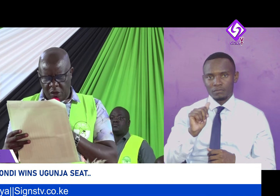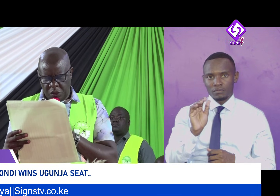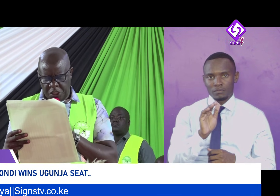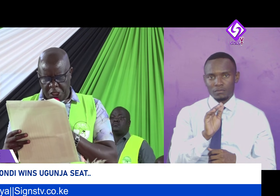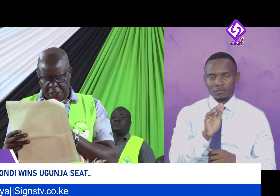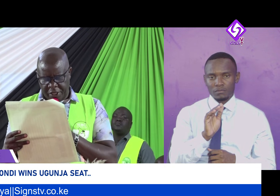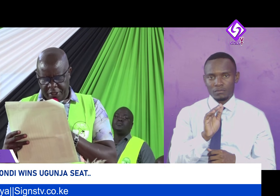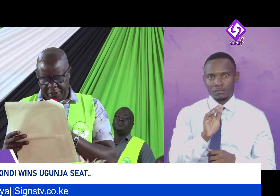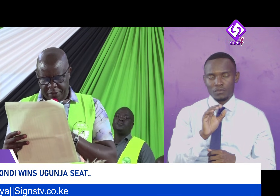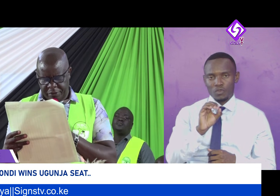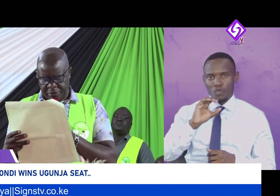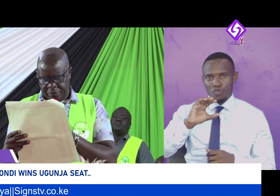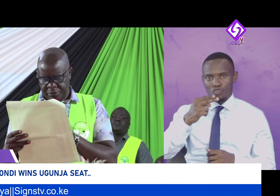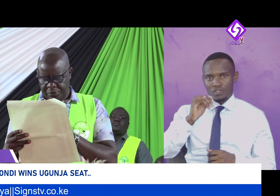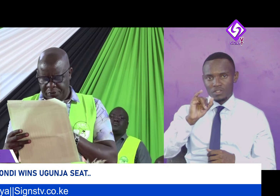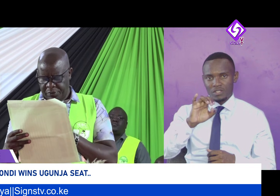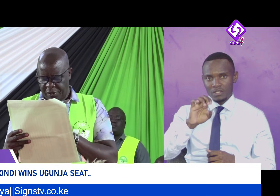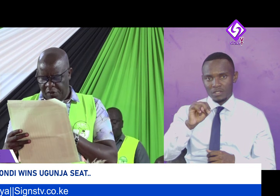Olivia Ochen,